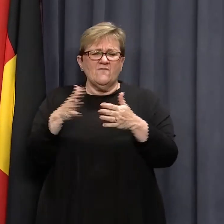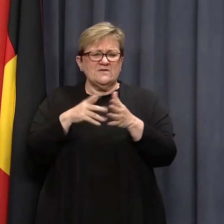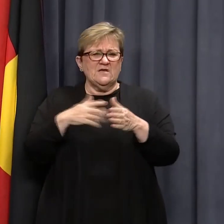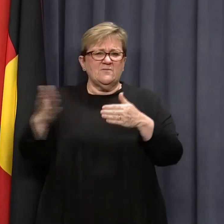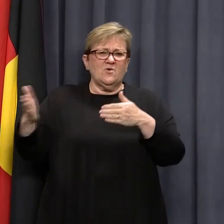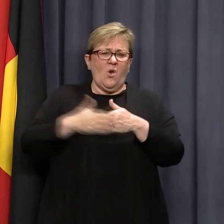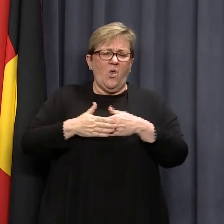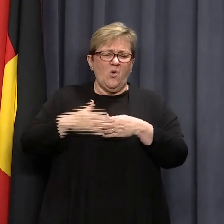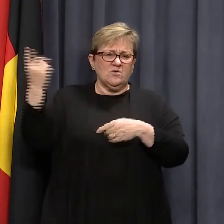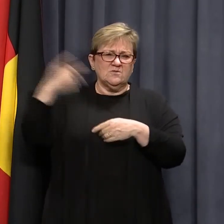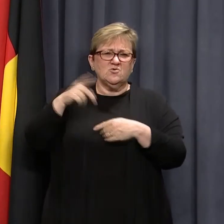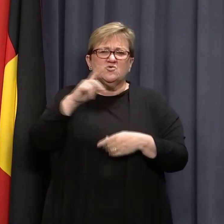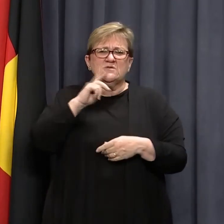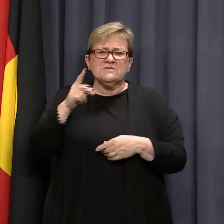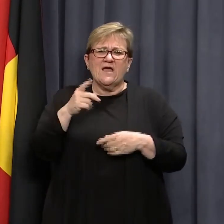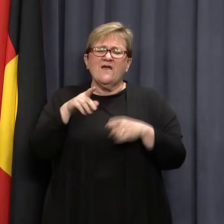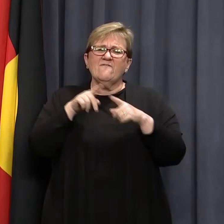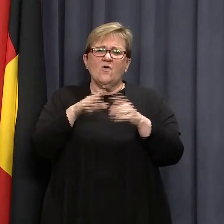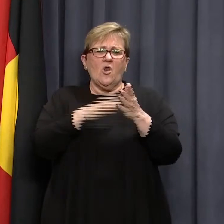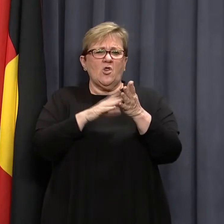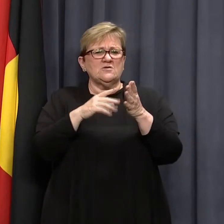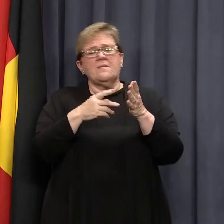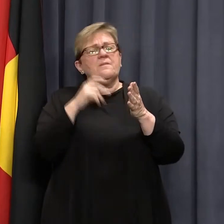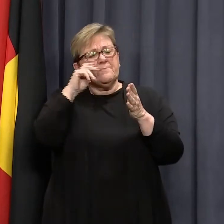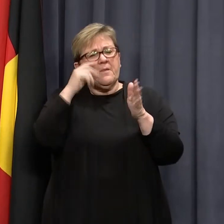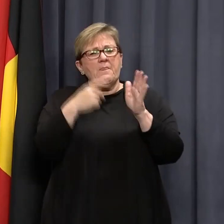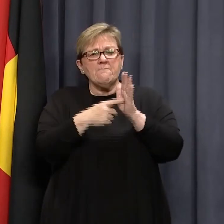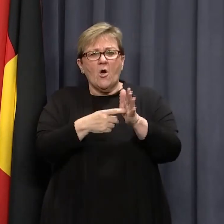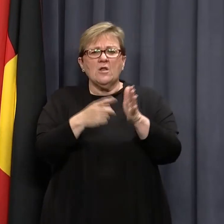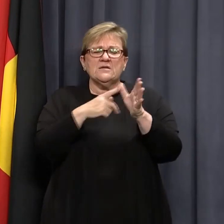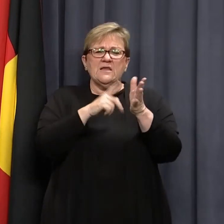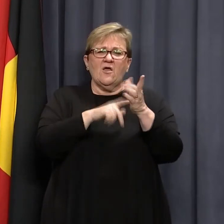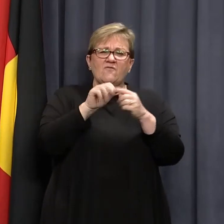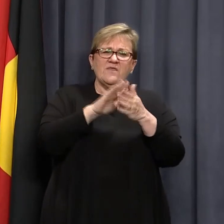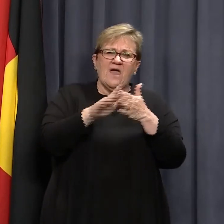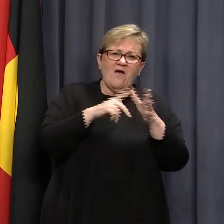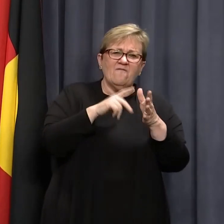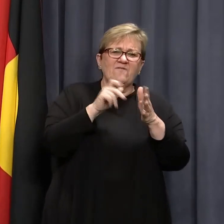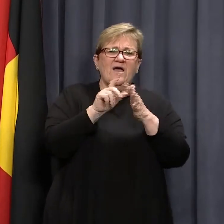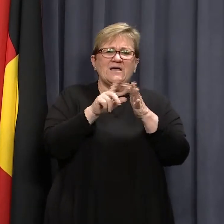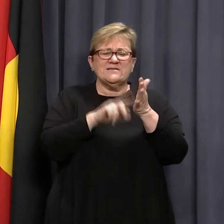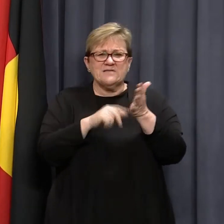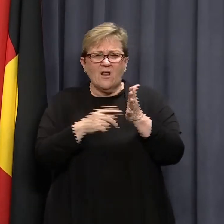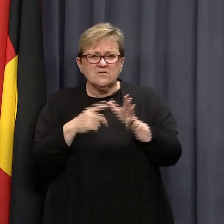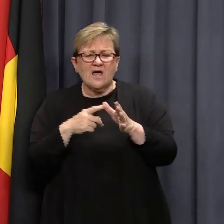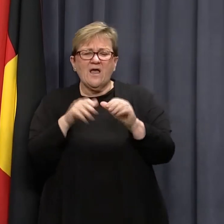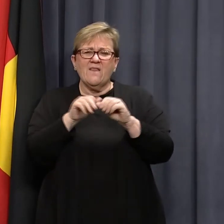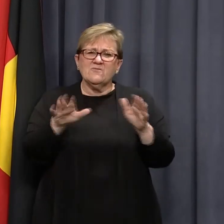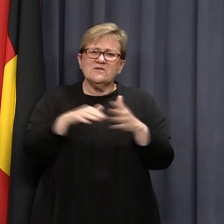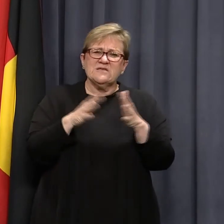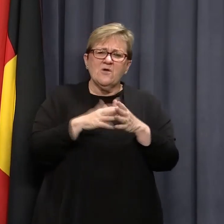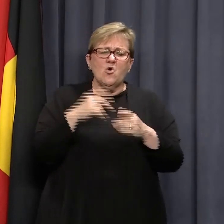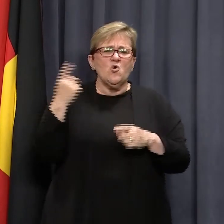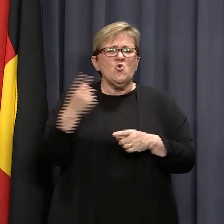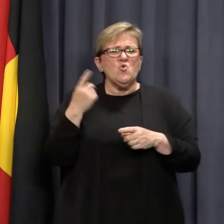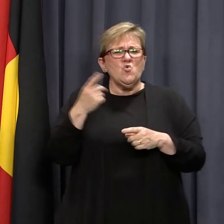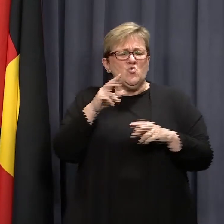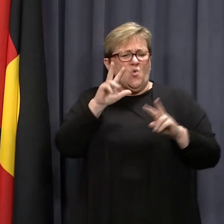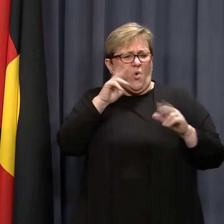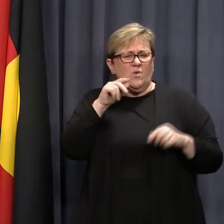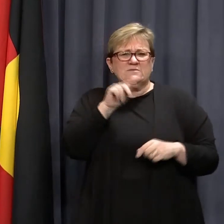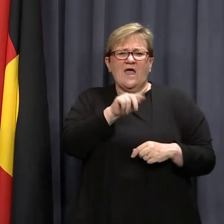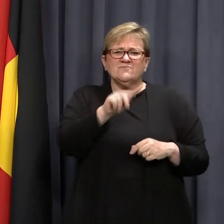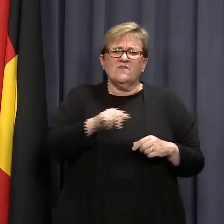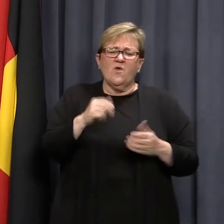makes reference to modelling of the Alpha and Delta variants and the impact spread would have in WA. Who's doing that modelling? What does it